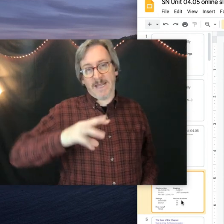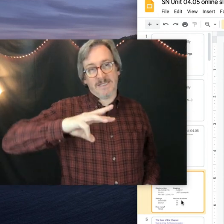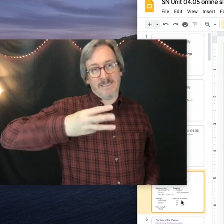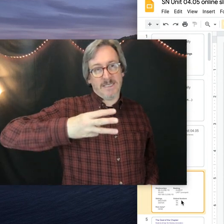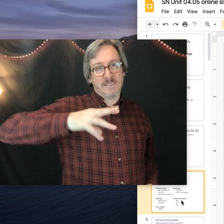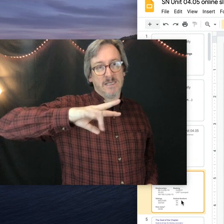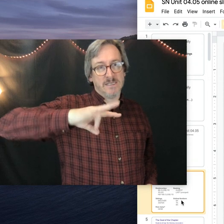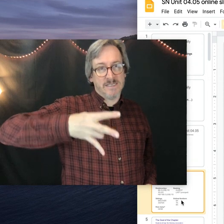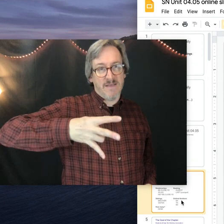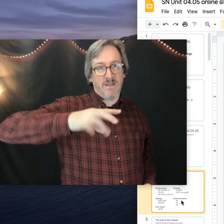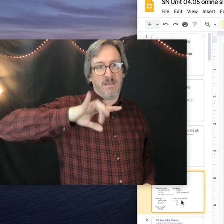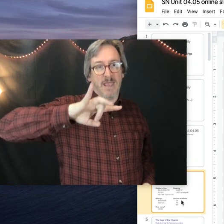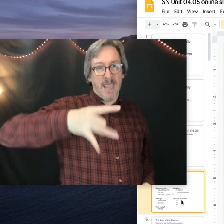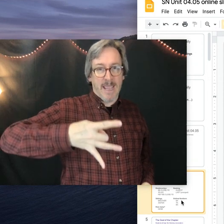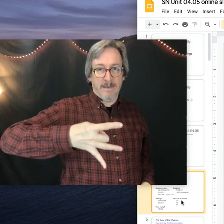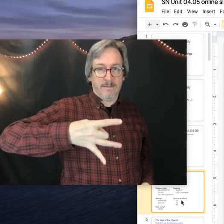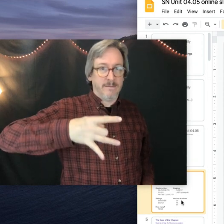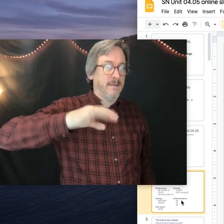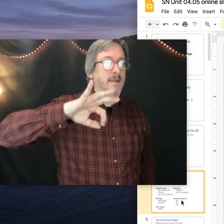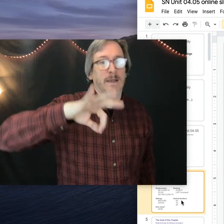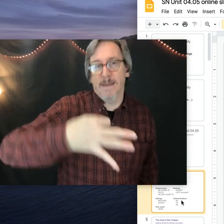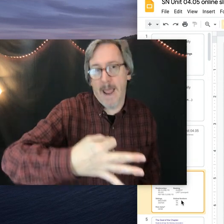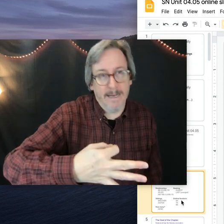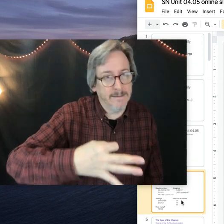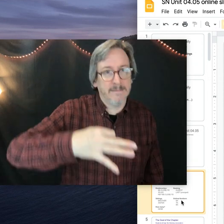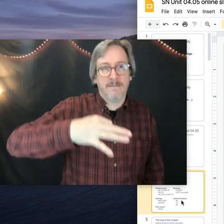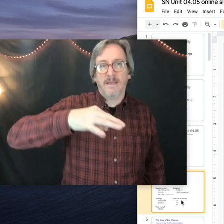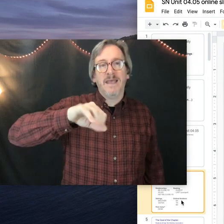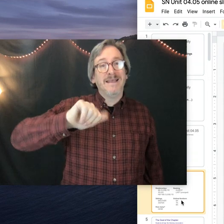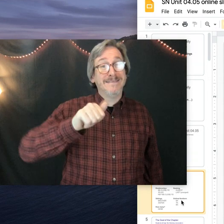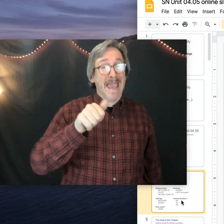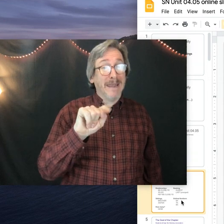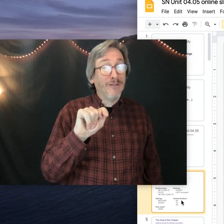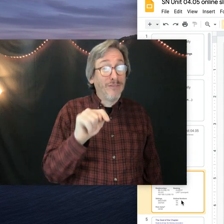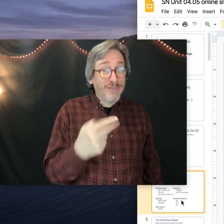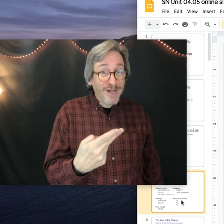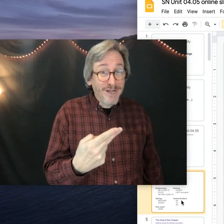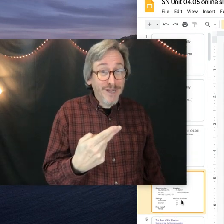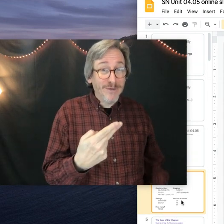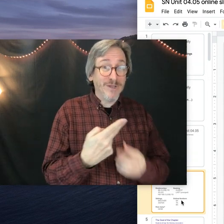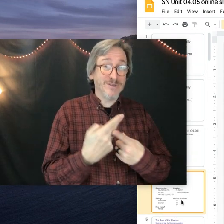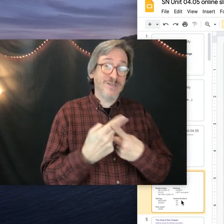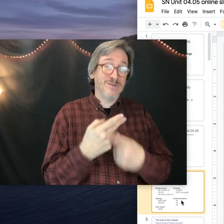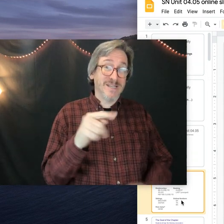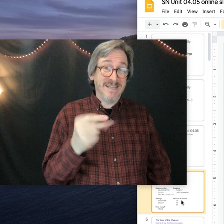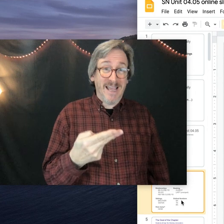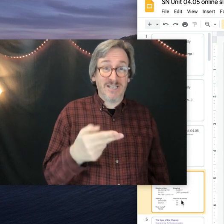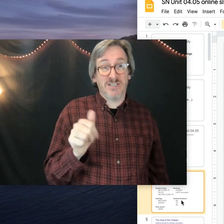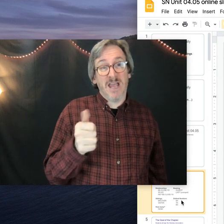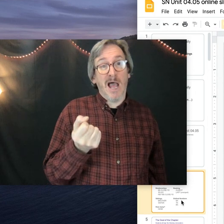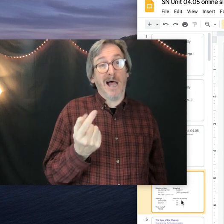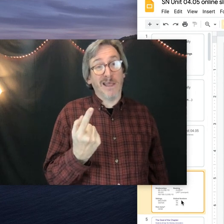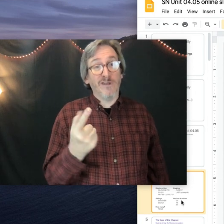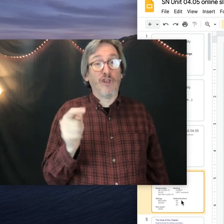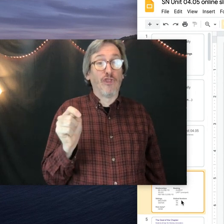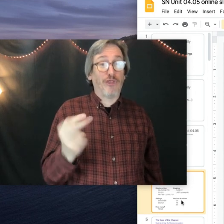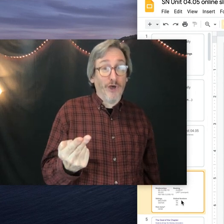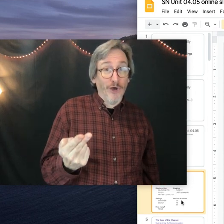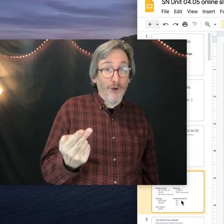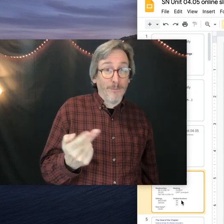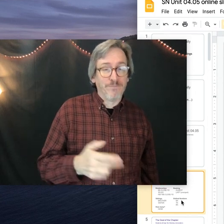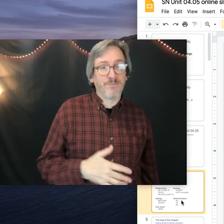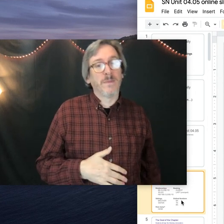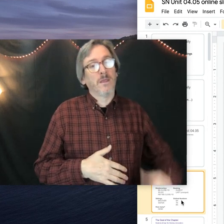So again, 6th, 7th, 8th, 9th, 10th. We usually use the TH,